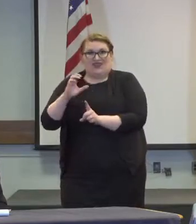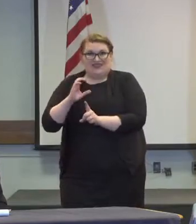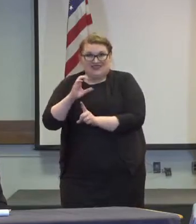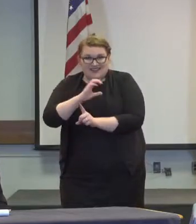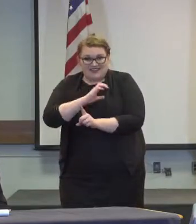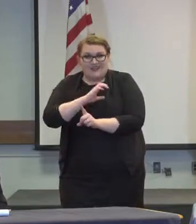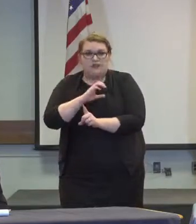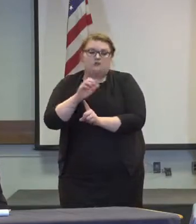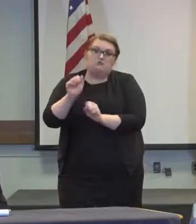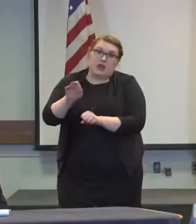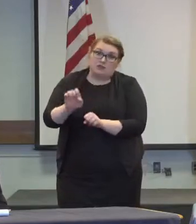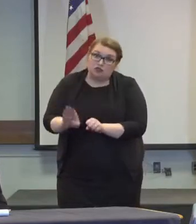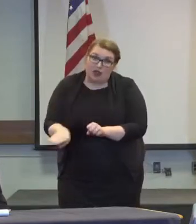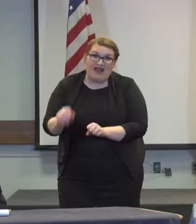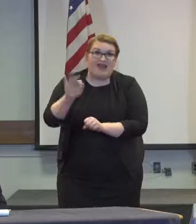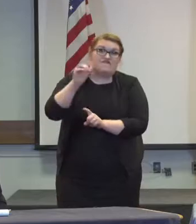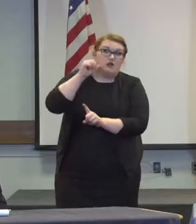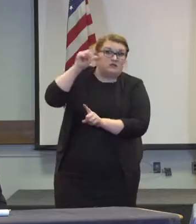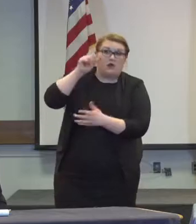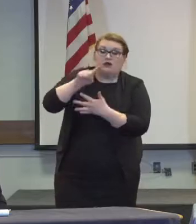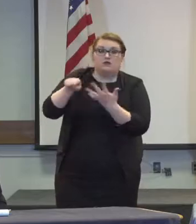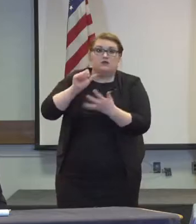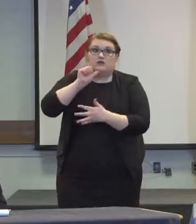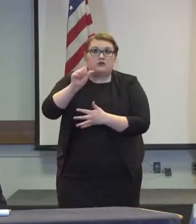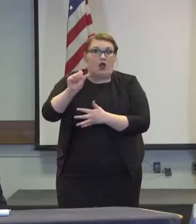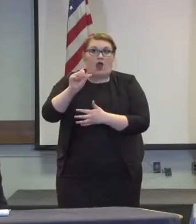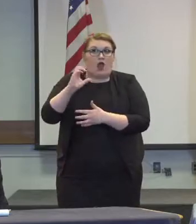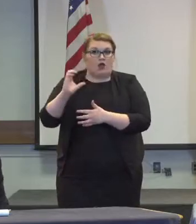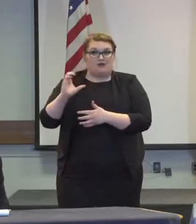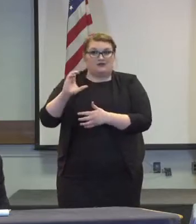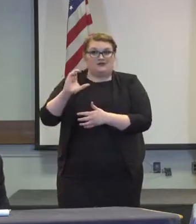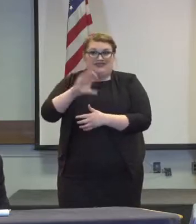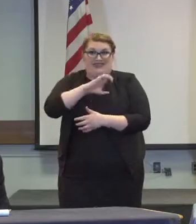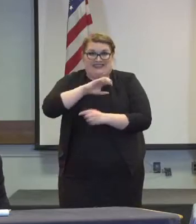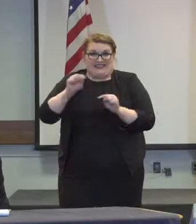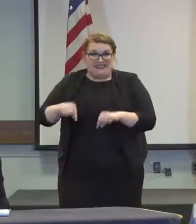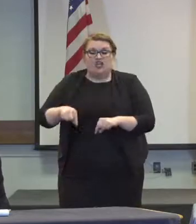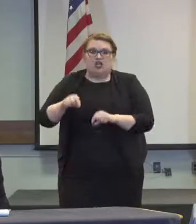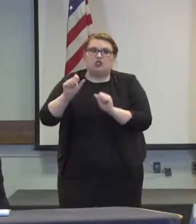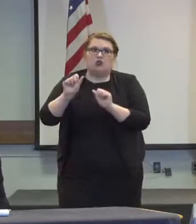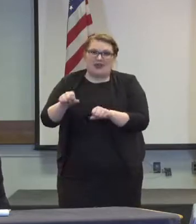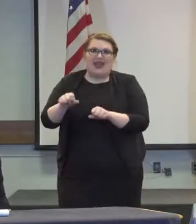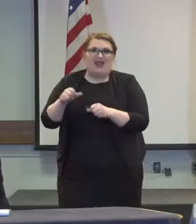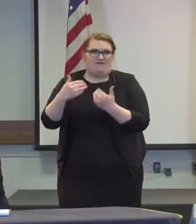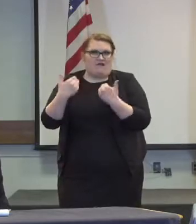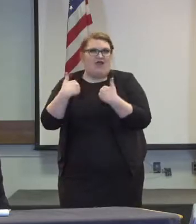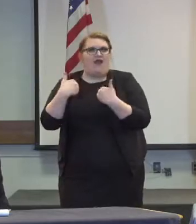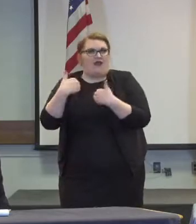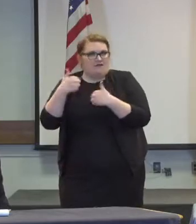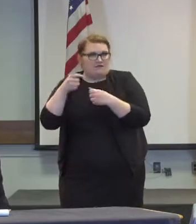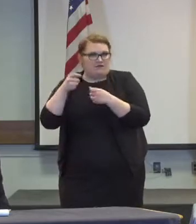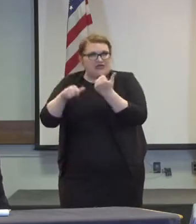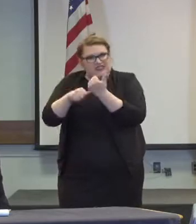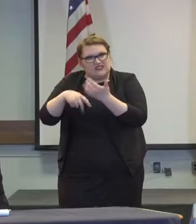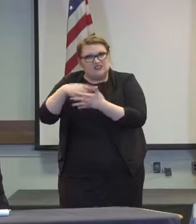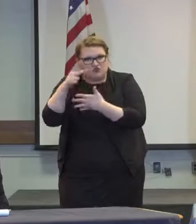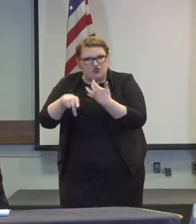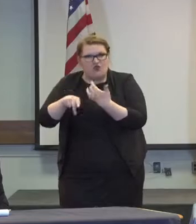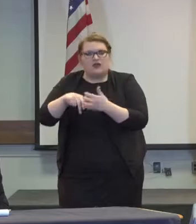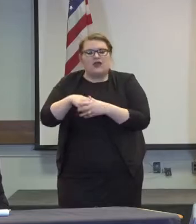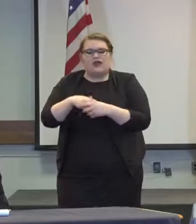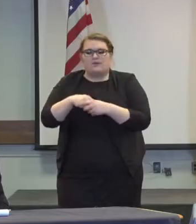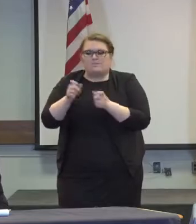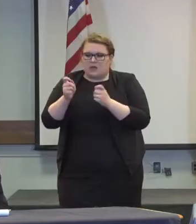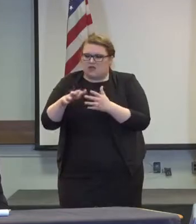child. If the adults in the house aren't citizens, but the child is, they're eligible for the Energy Assistance Program.